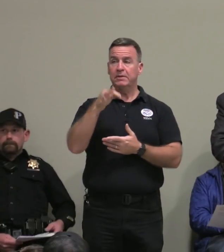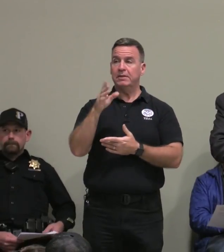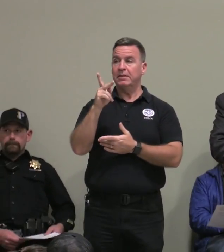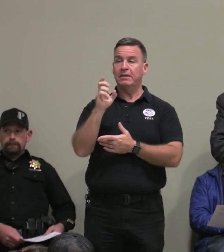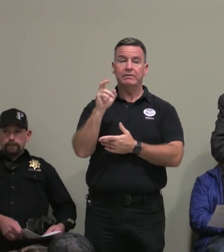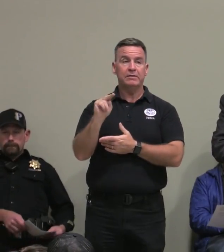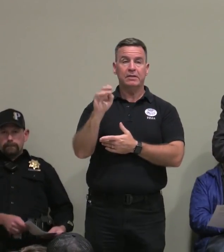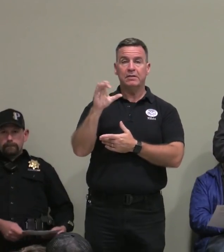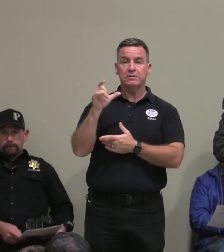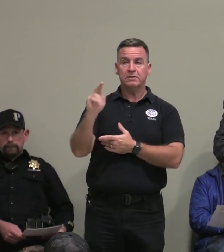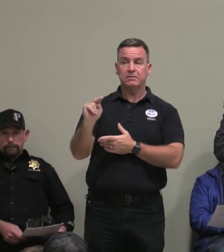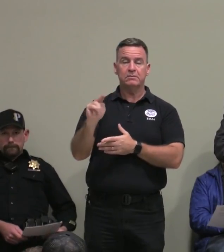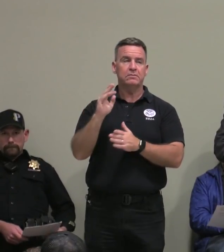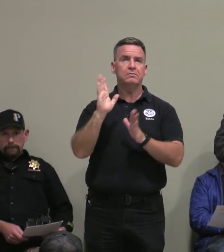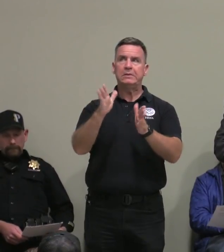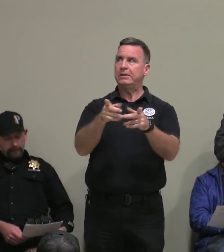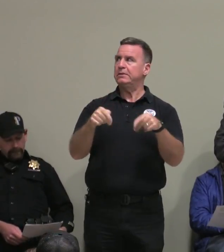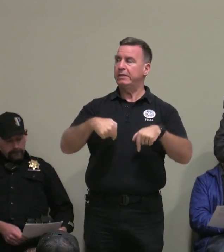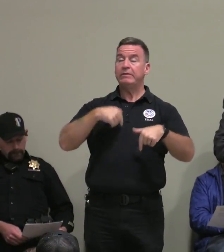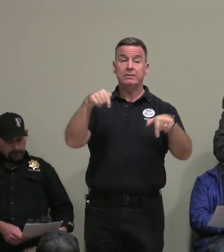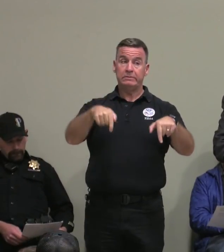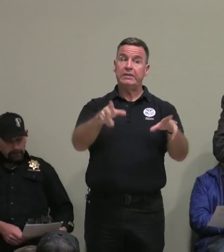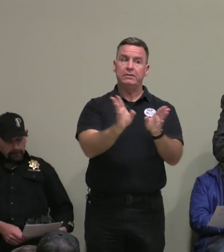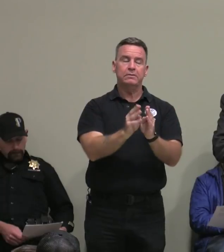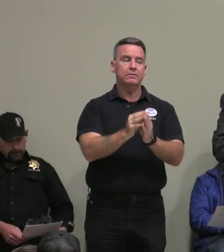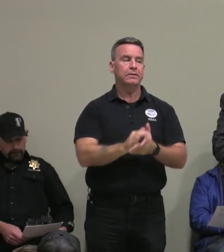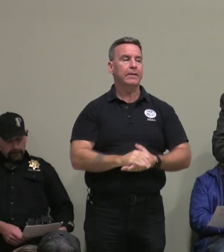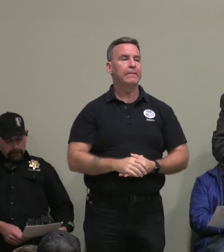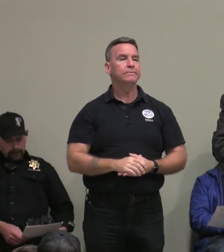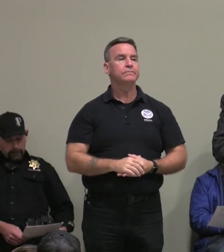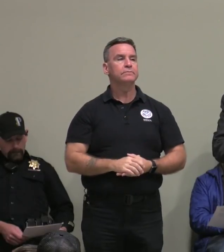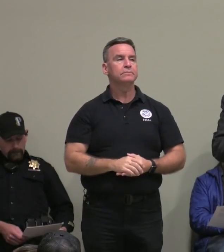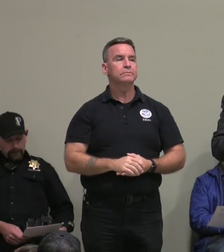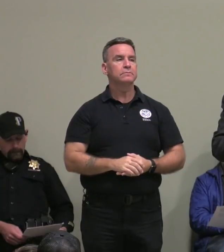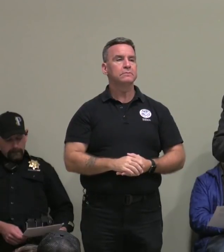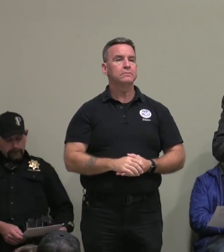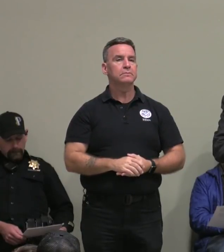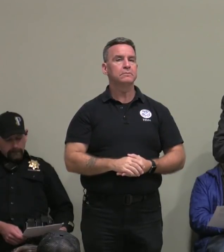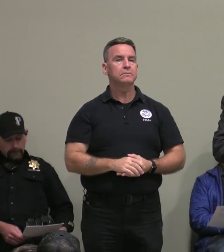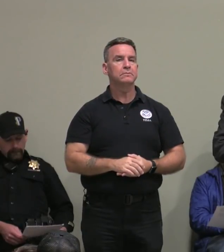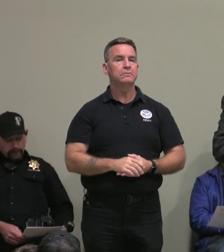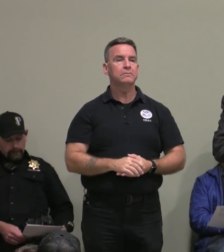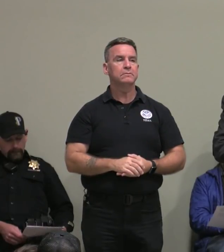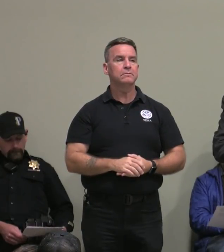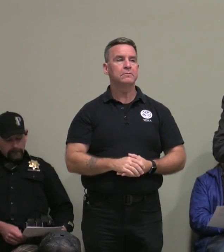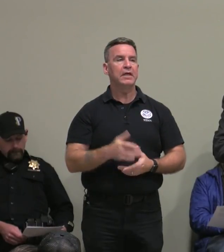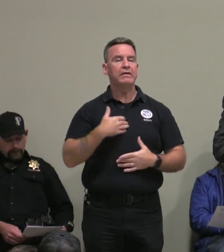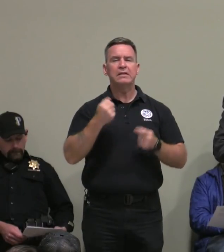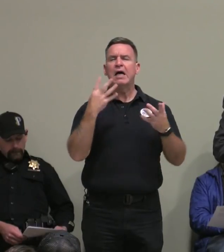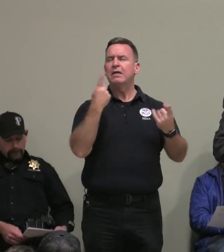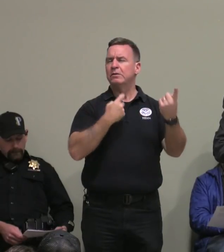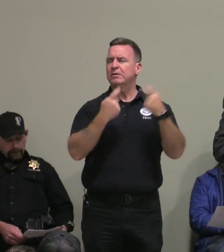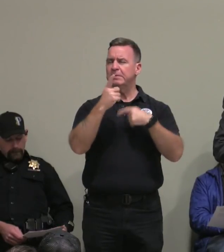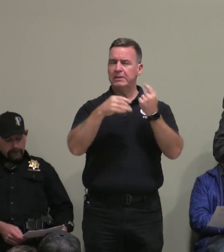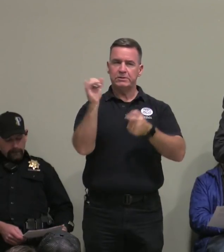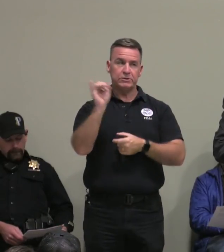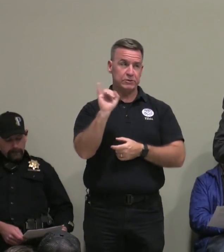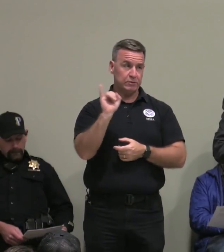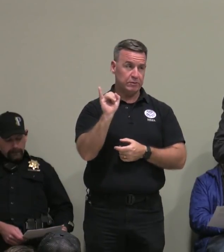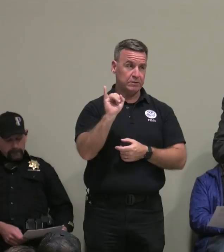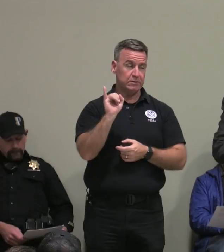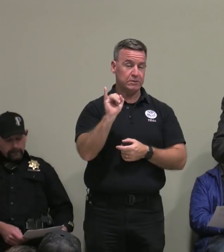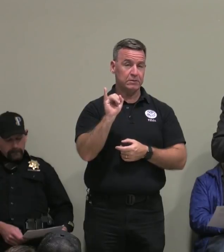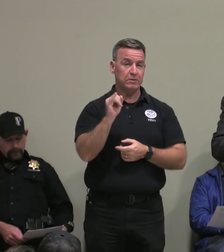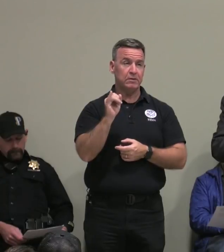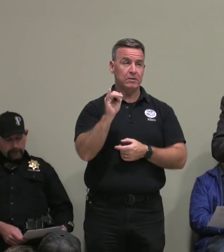Thompson. It's a great place to have this meeting. Okay, there's a lot of questions about insurance, which under the